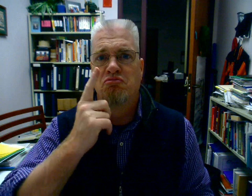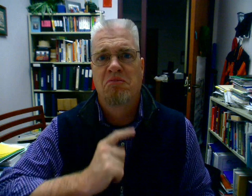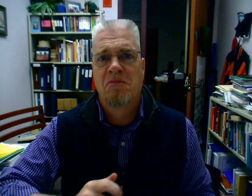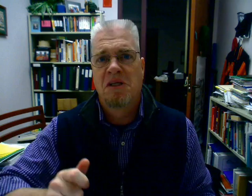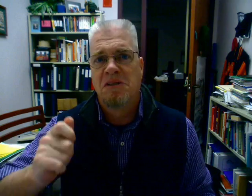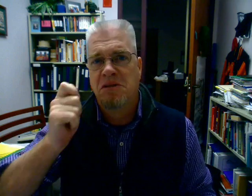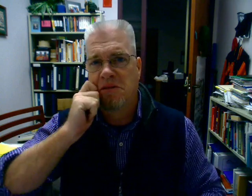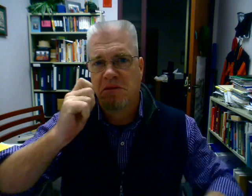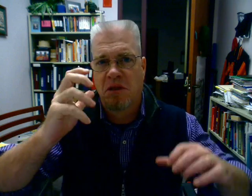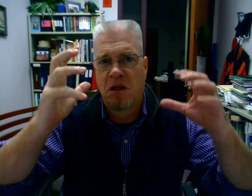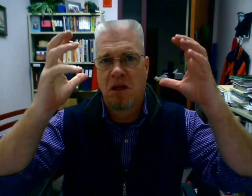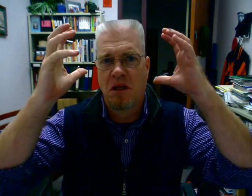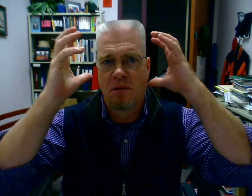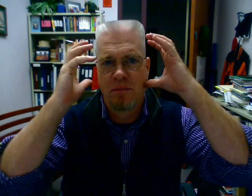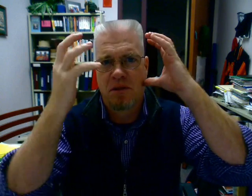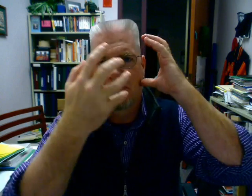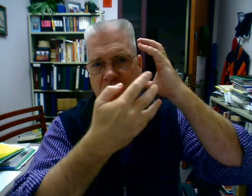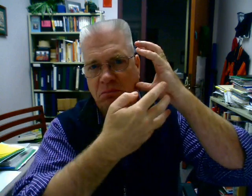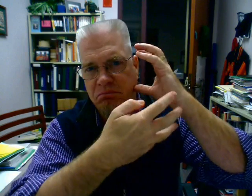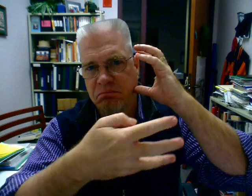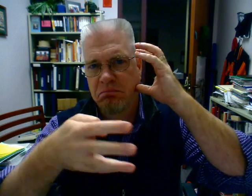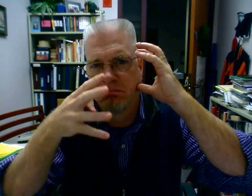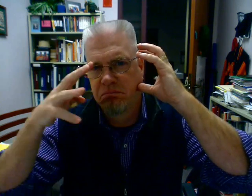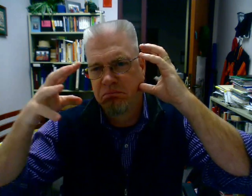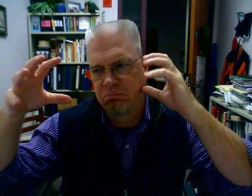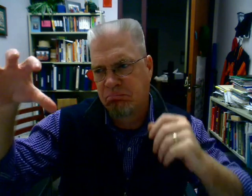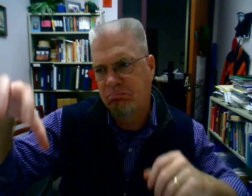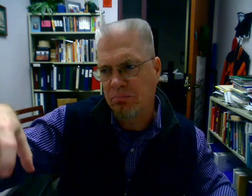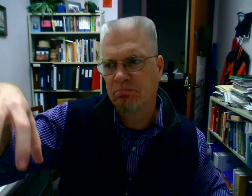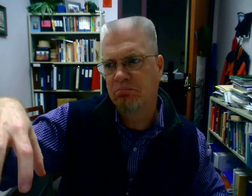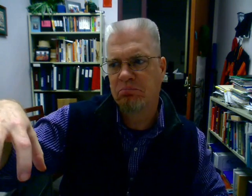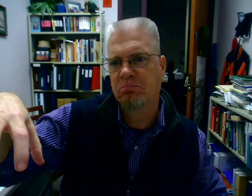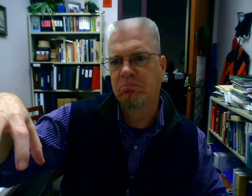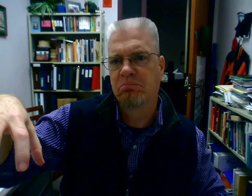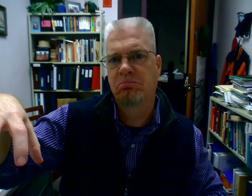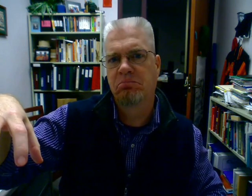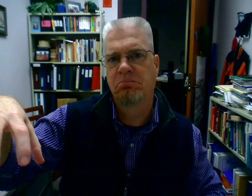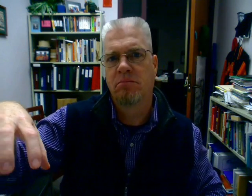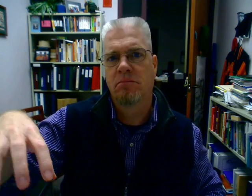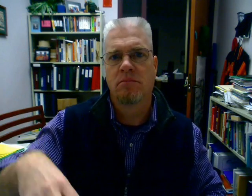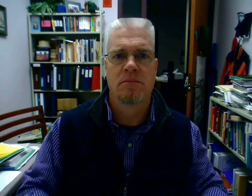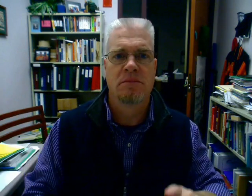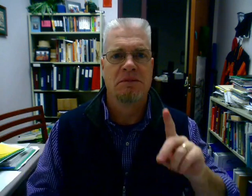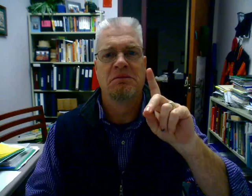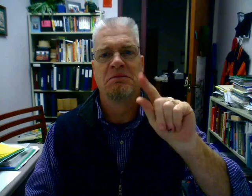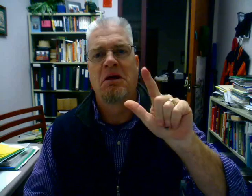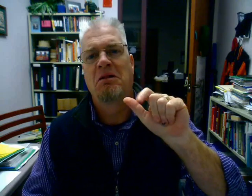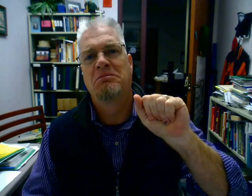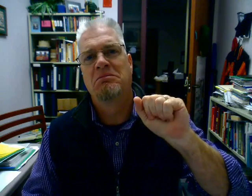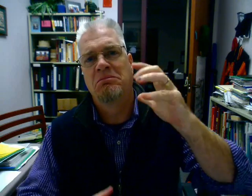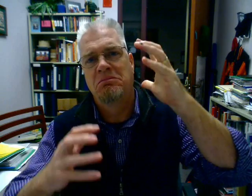And but they're looking good, though. They appear to be well lit, and there they are. Are you guys ready? We're ready. Are they